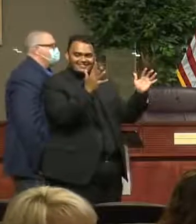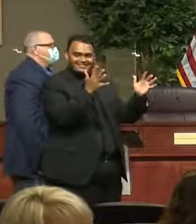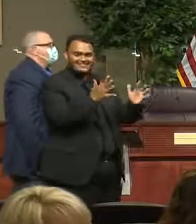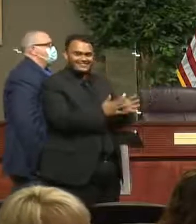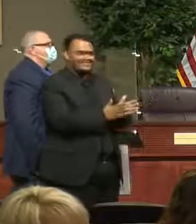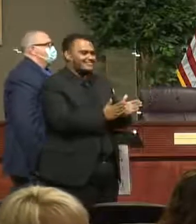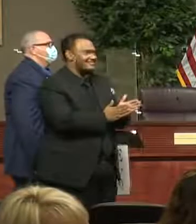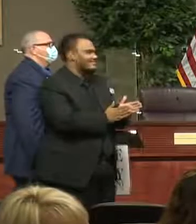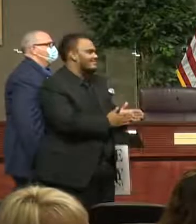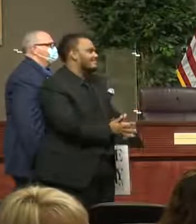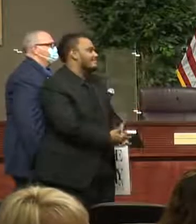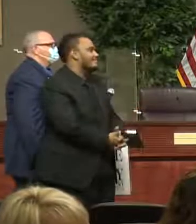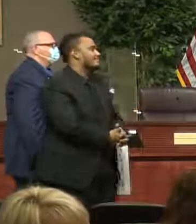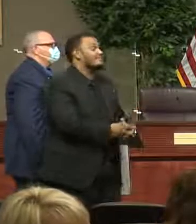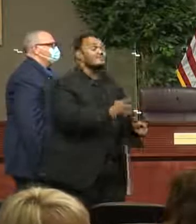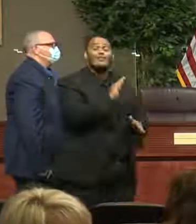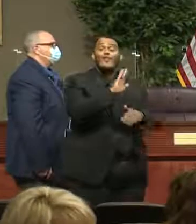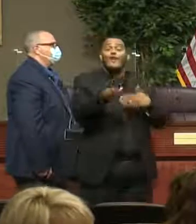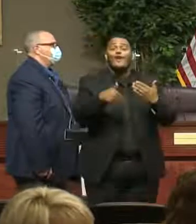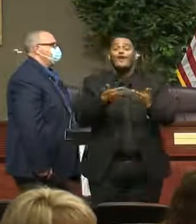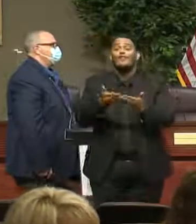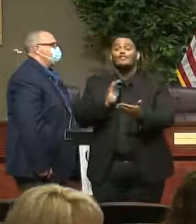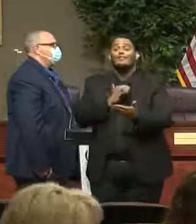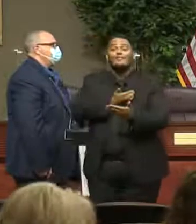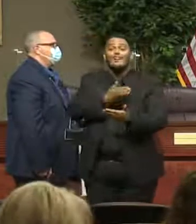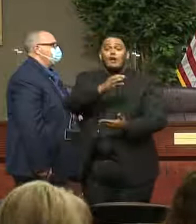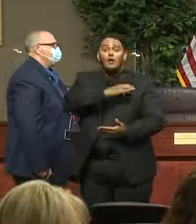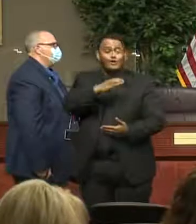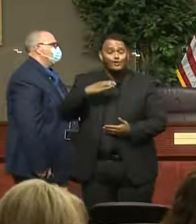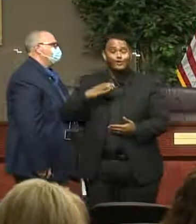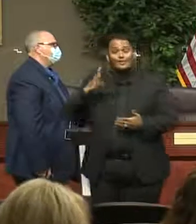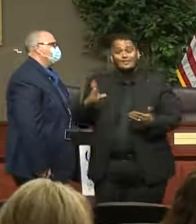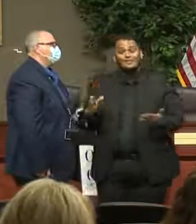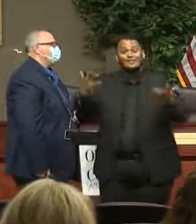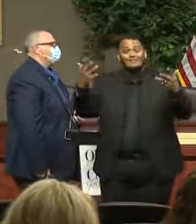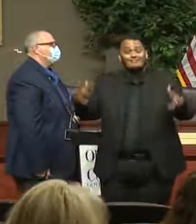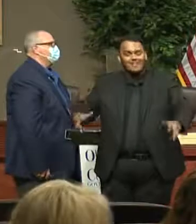our commissioners all successfully got through it with no problems.